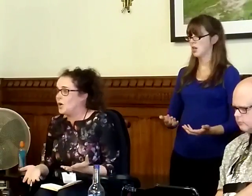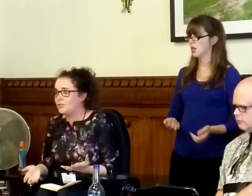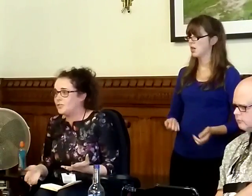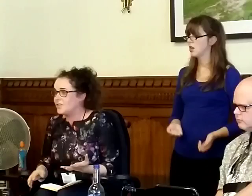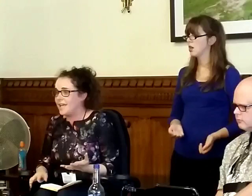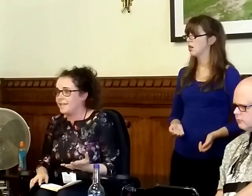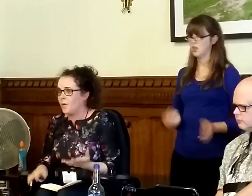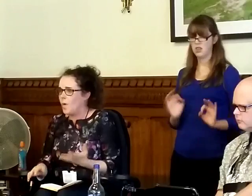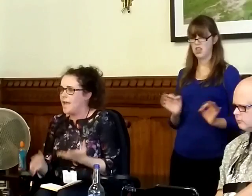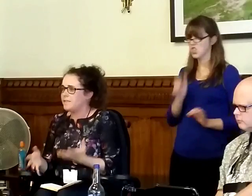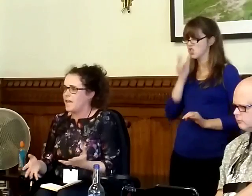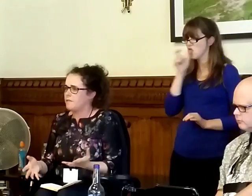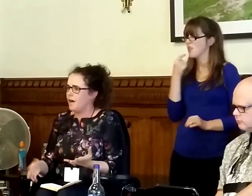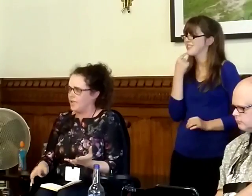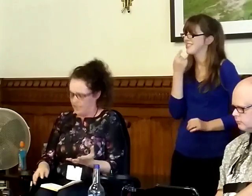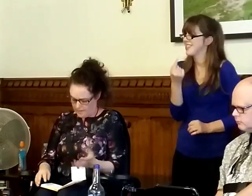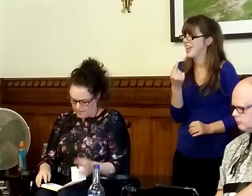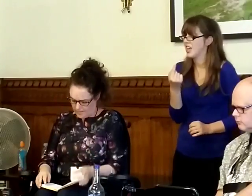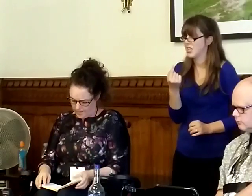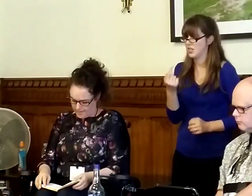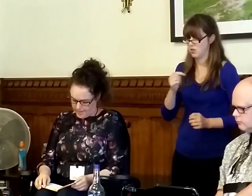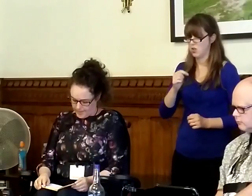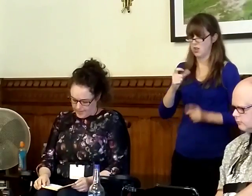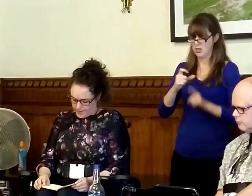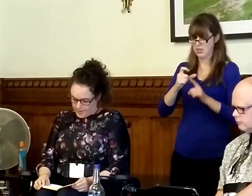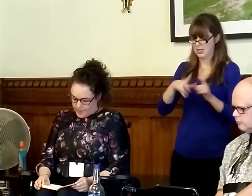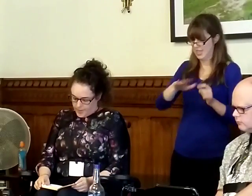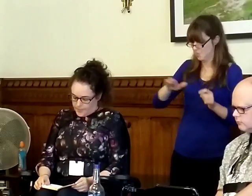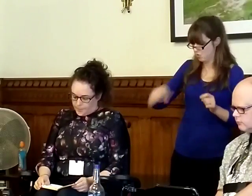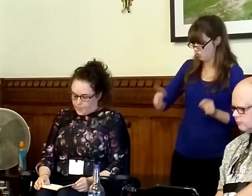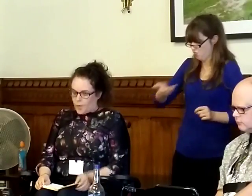There's no words to say that. Where's their rights?